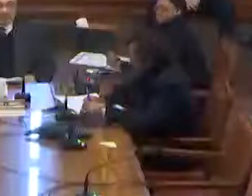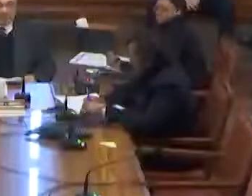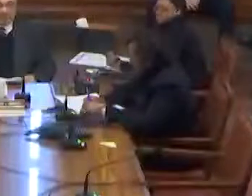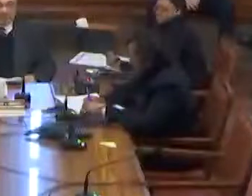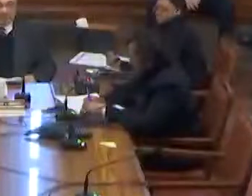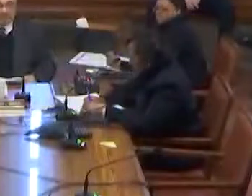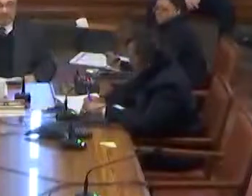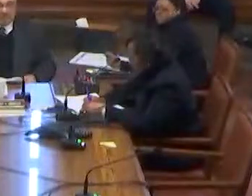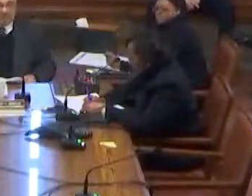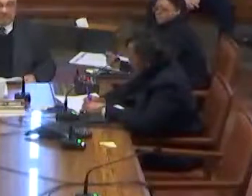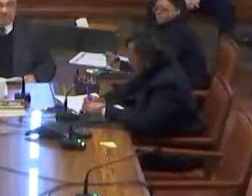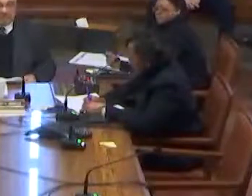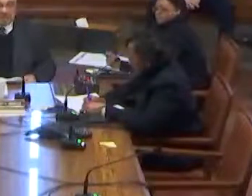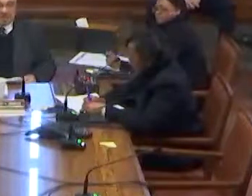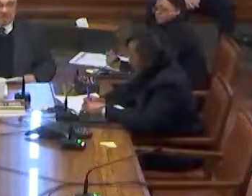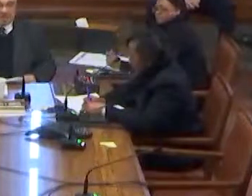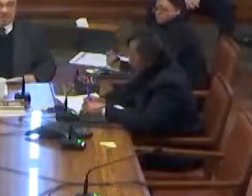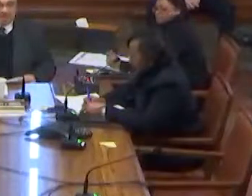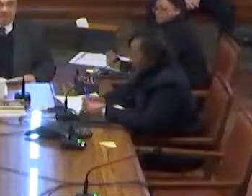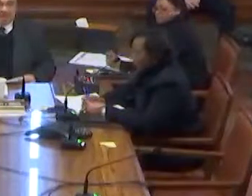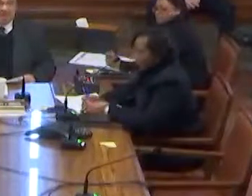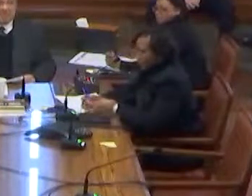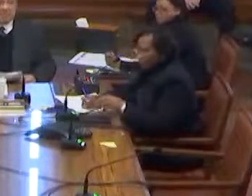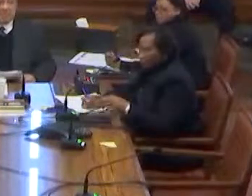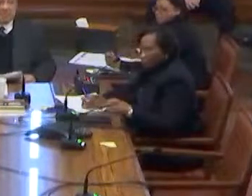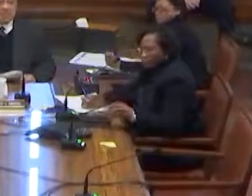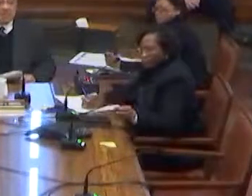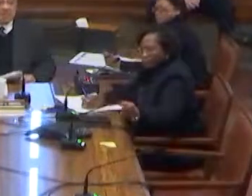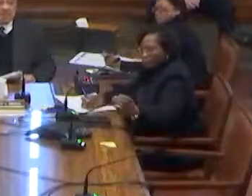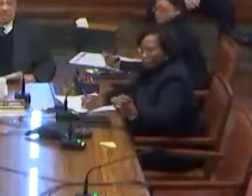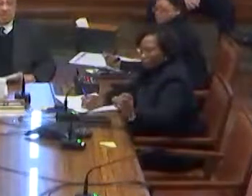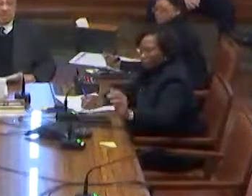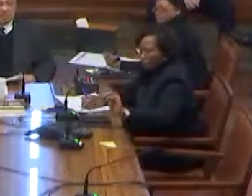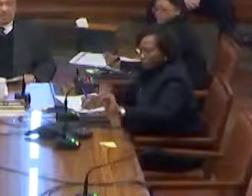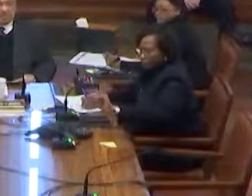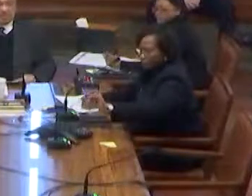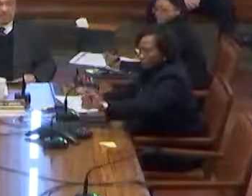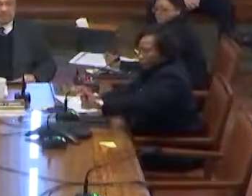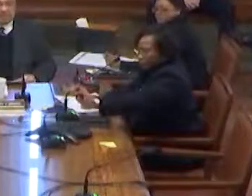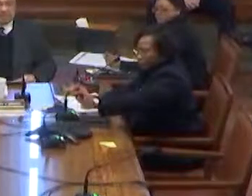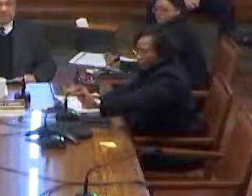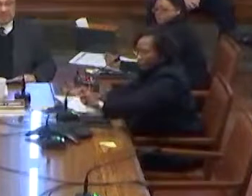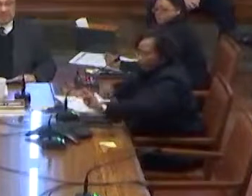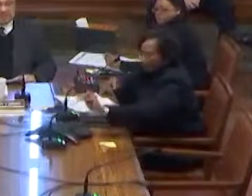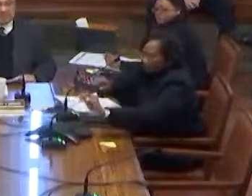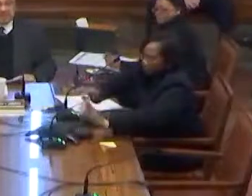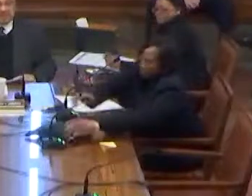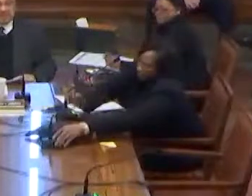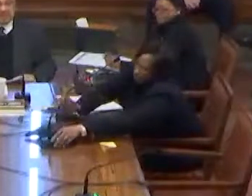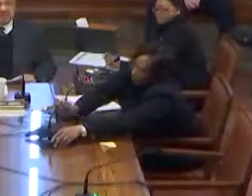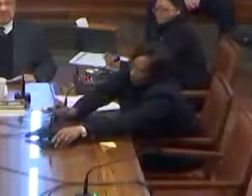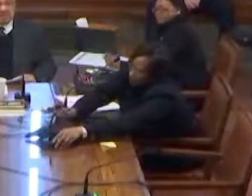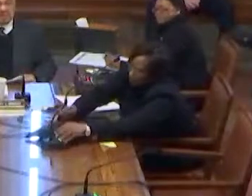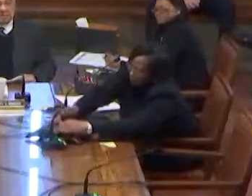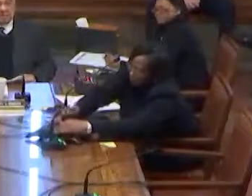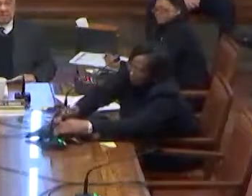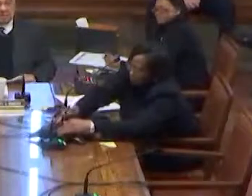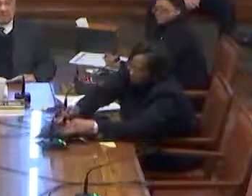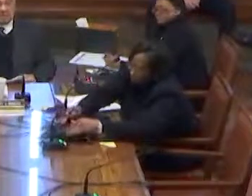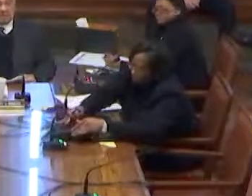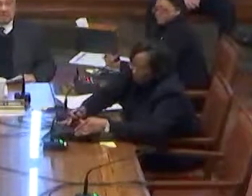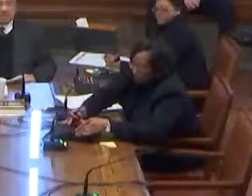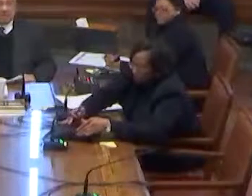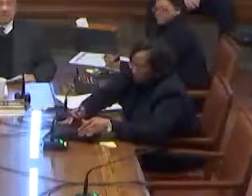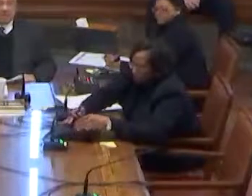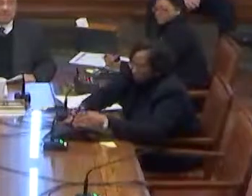to approve. Councilman Connor's on the phone. Second, Mr. Carter. Thank you. I'm sorry. I'm almost